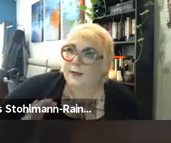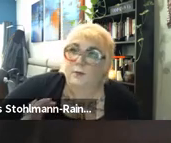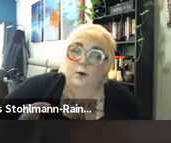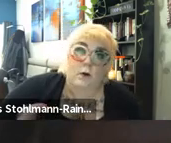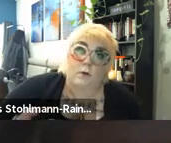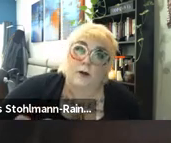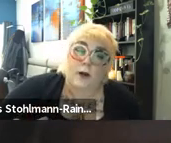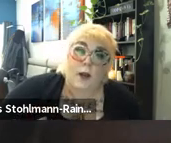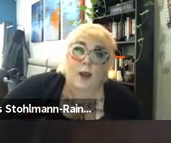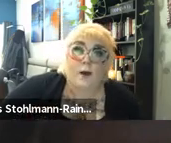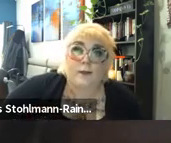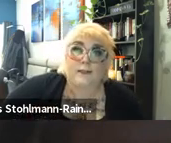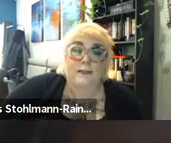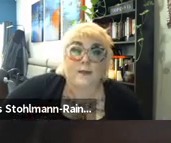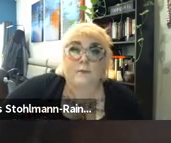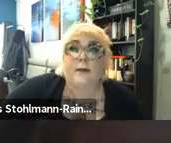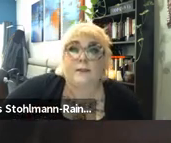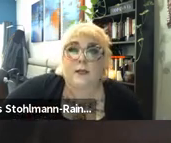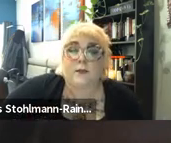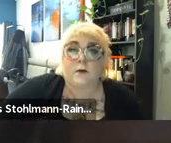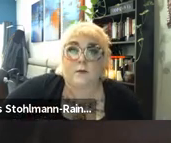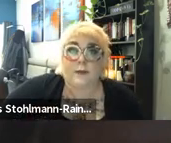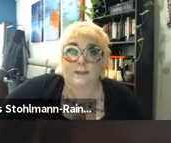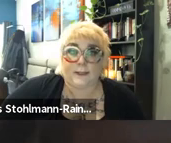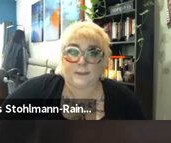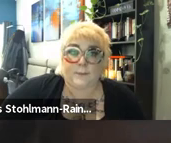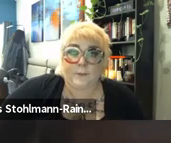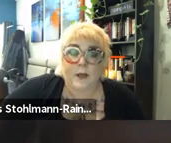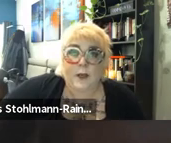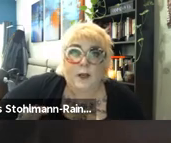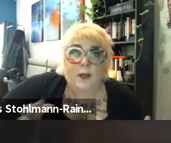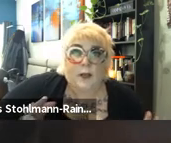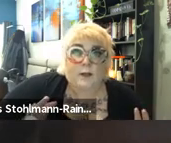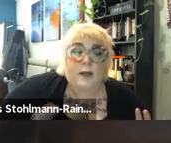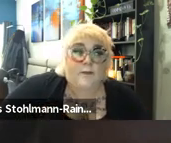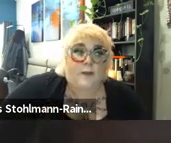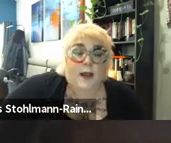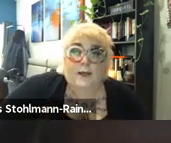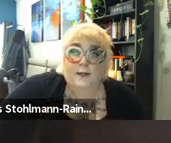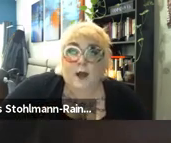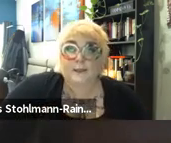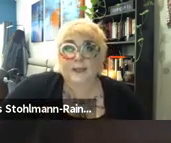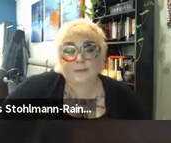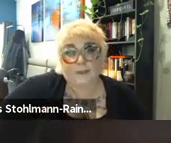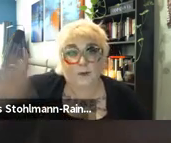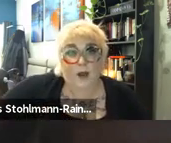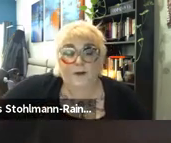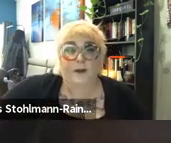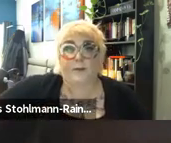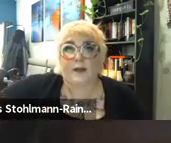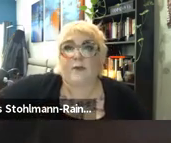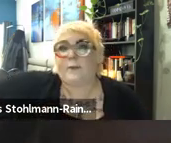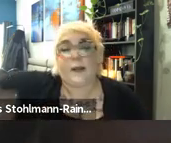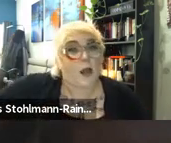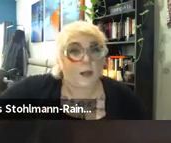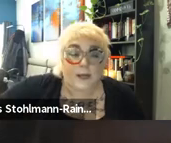power and control over how this gets implemented in local places lifeline not samsa so not